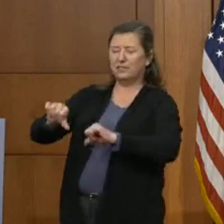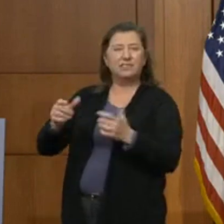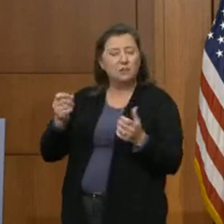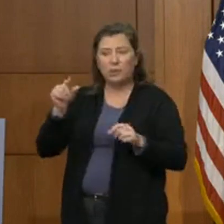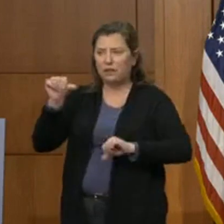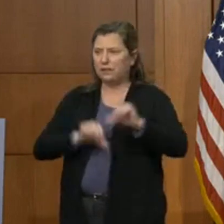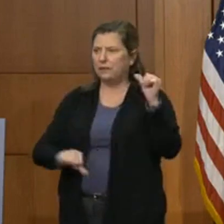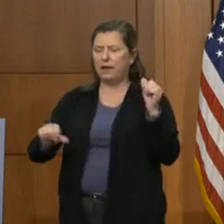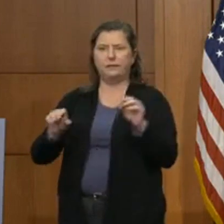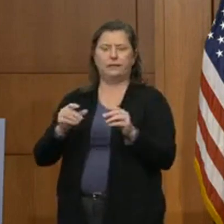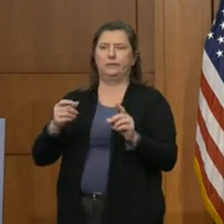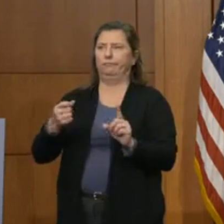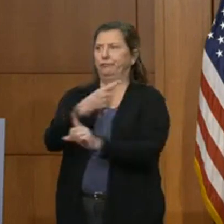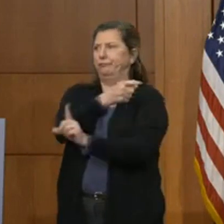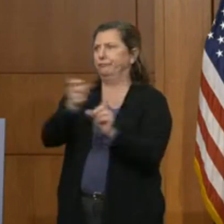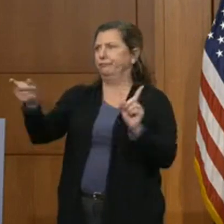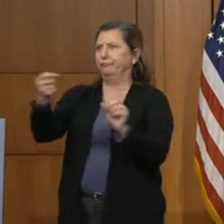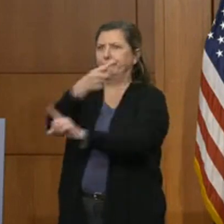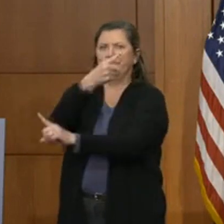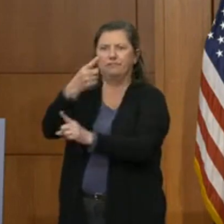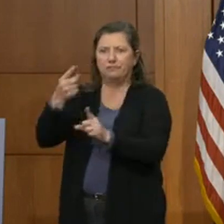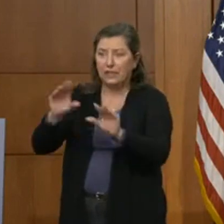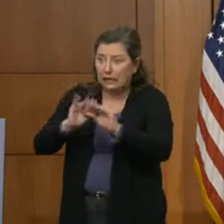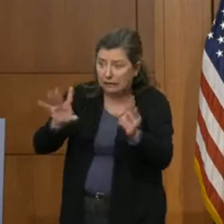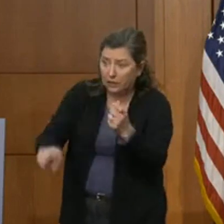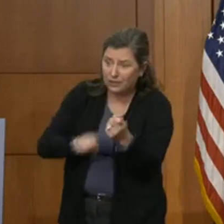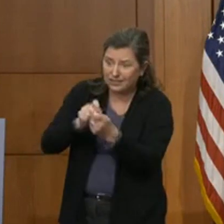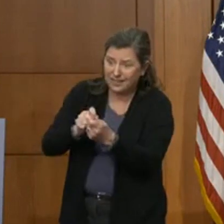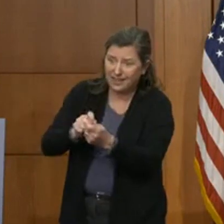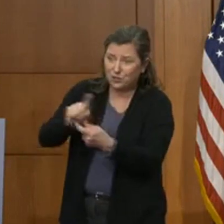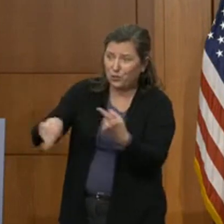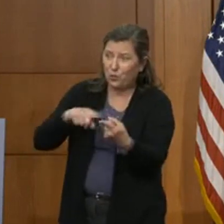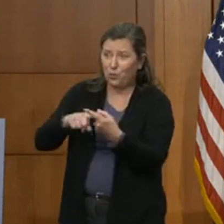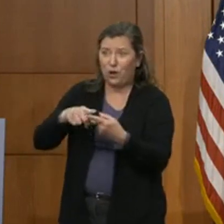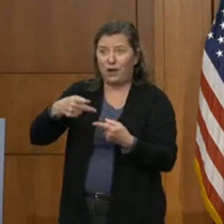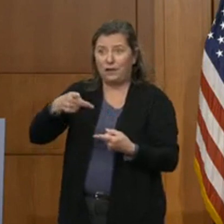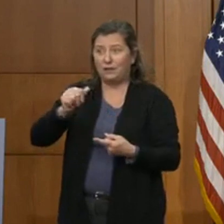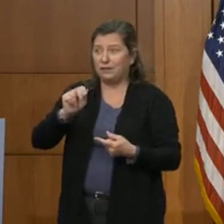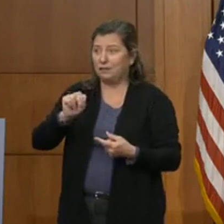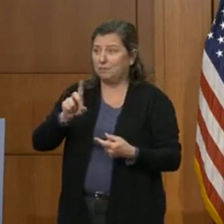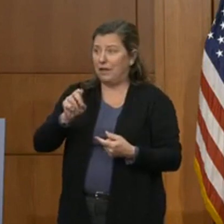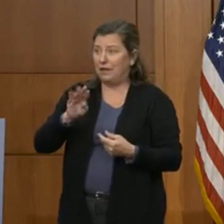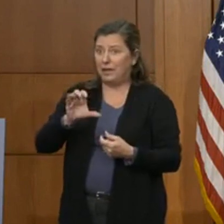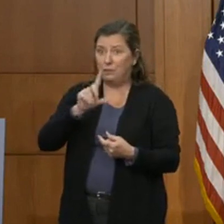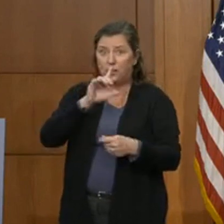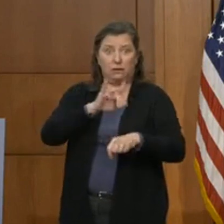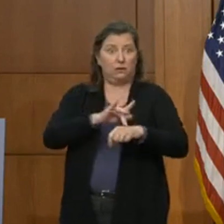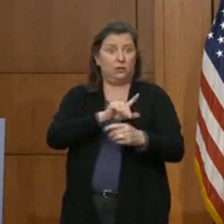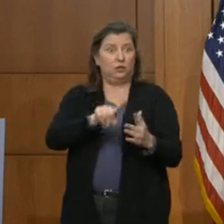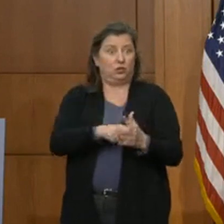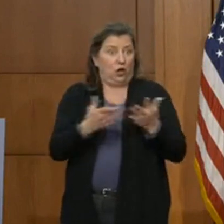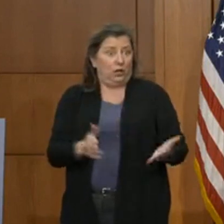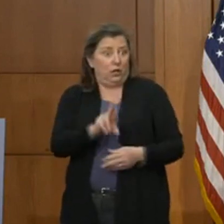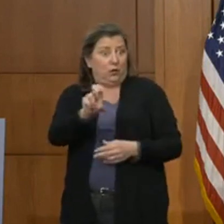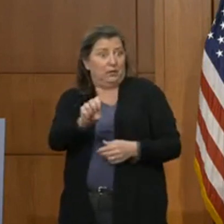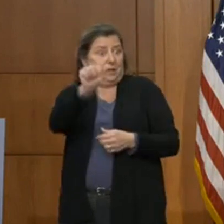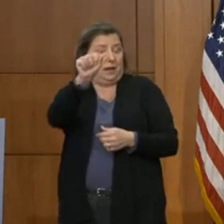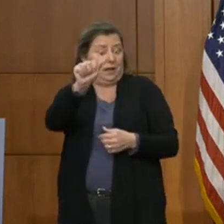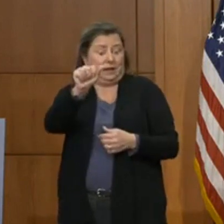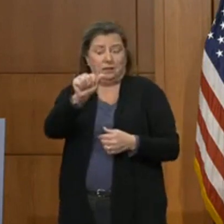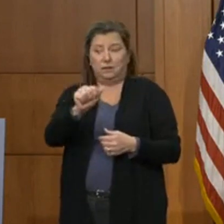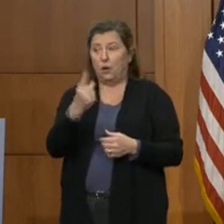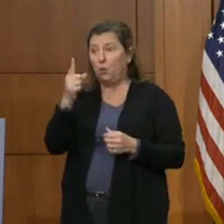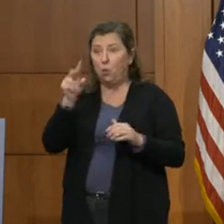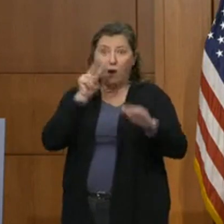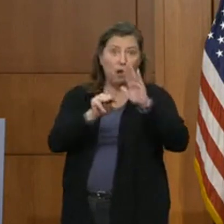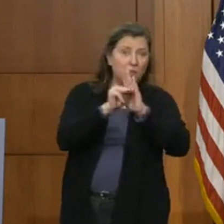map. There's not a lot of clarity right now about when the pandemic even arrived in the United States. You've got one model